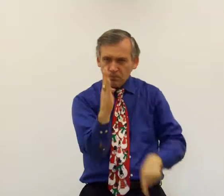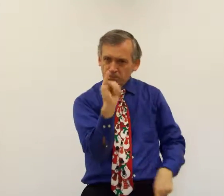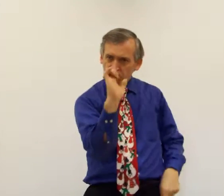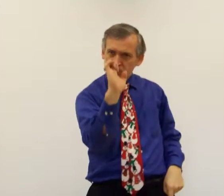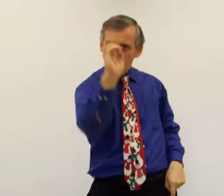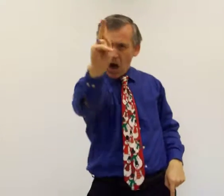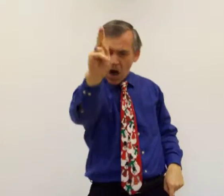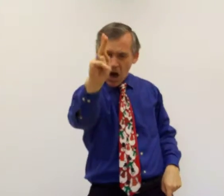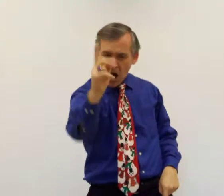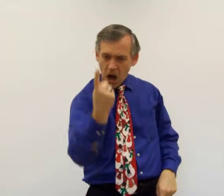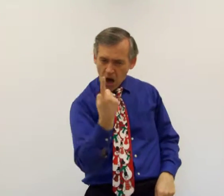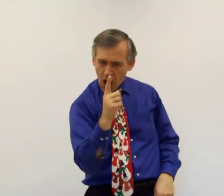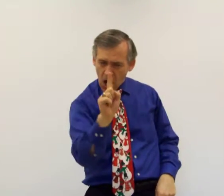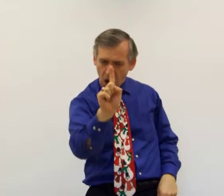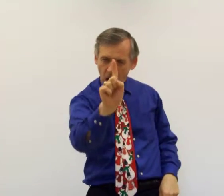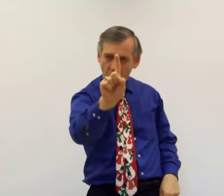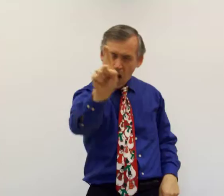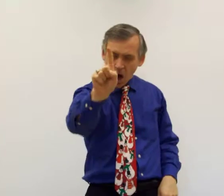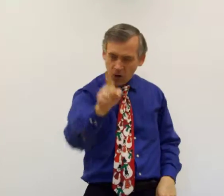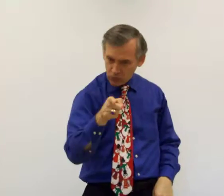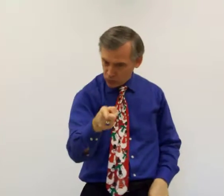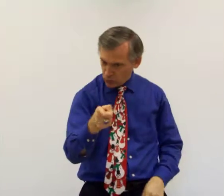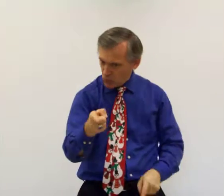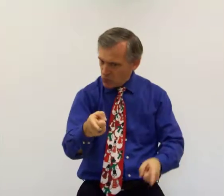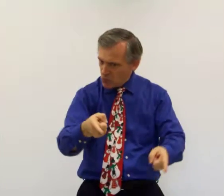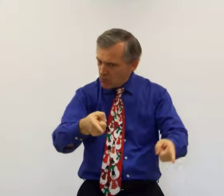are stilled by your song."